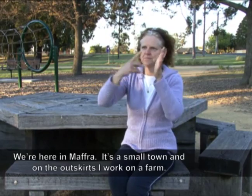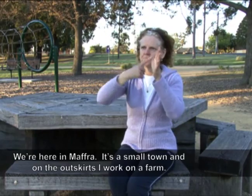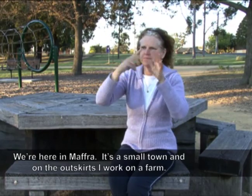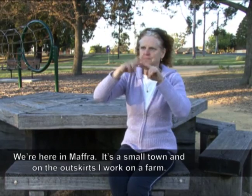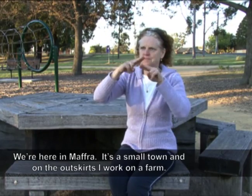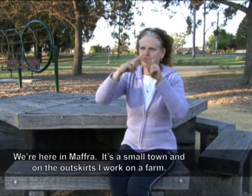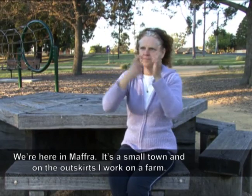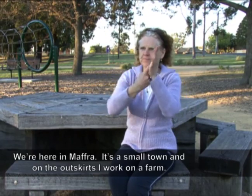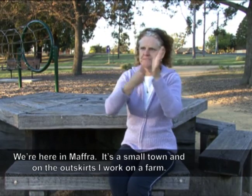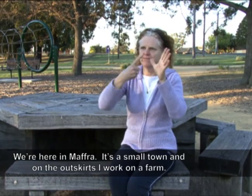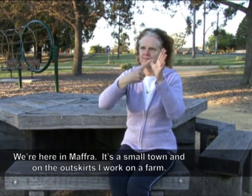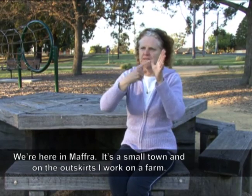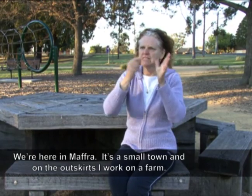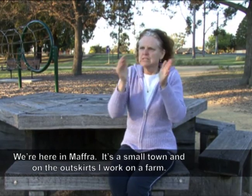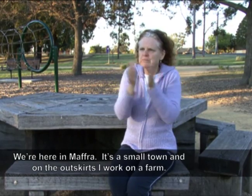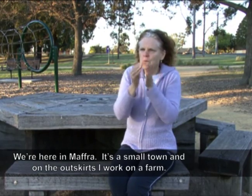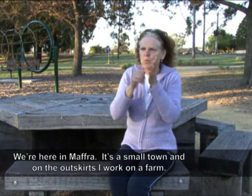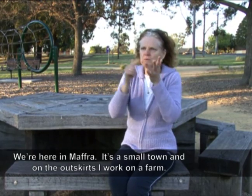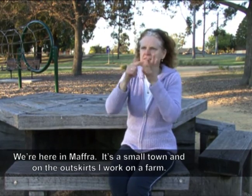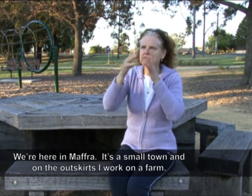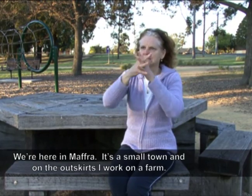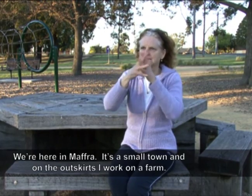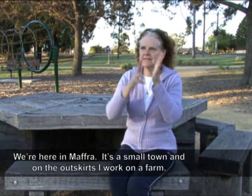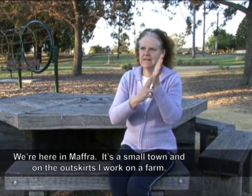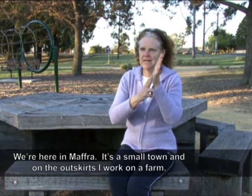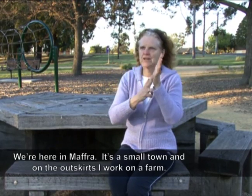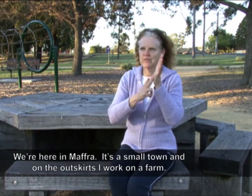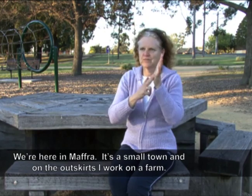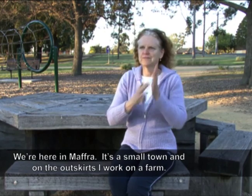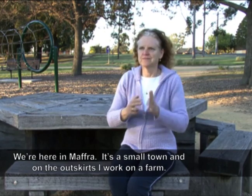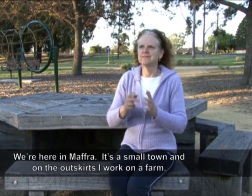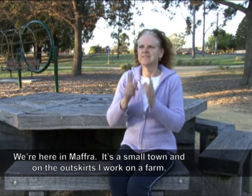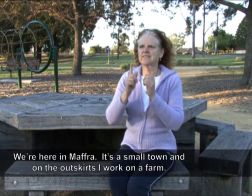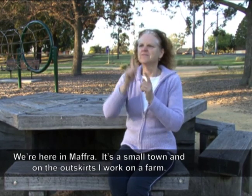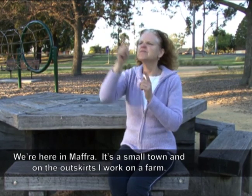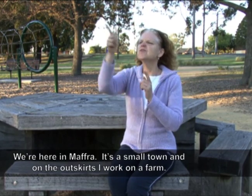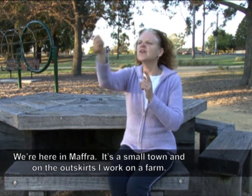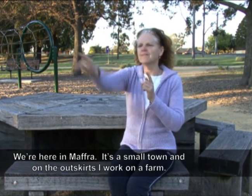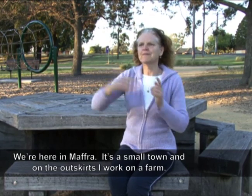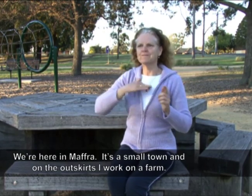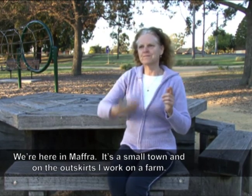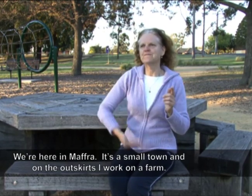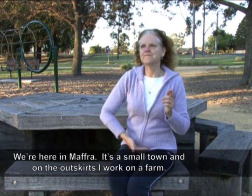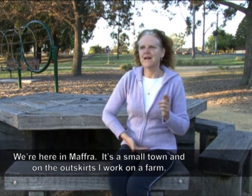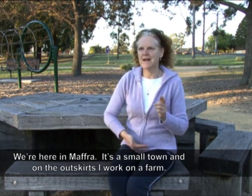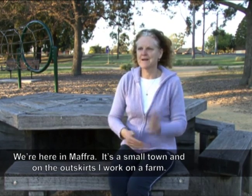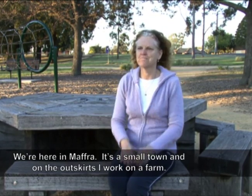We're here in Maffra. It's a small town. And on the outskirts, I work on a farm.